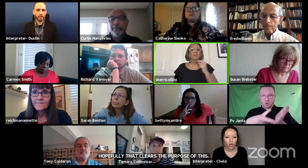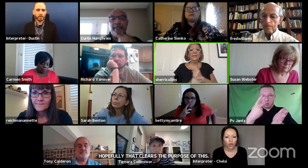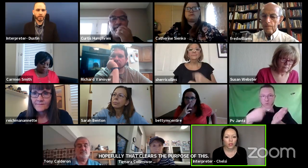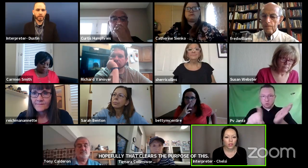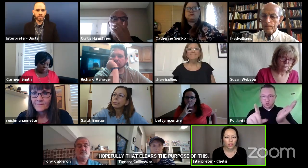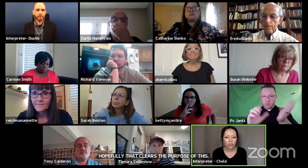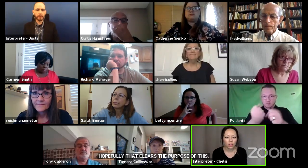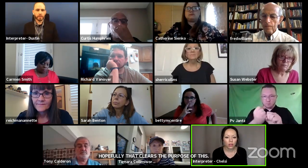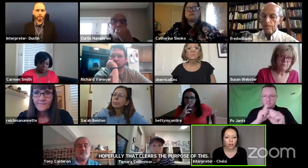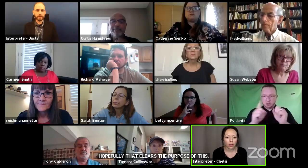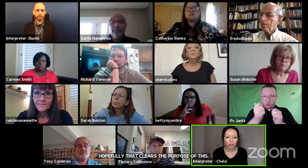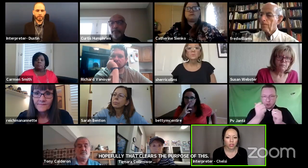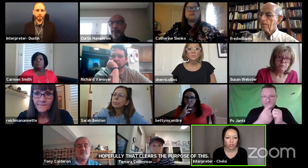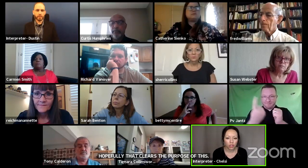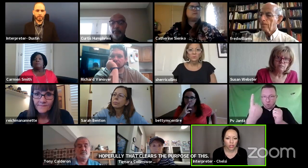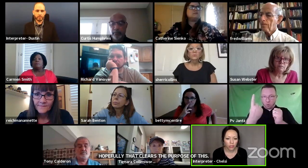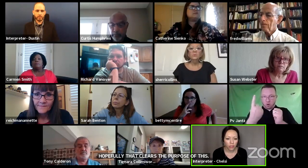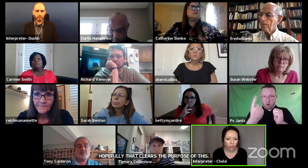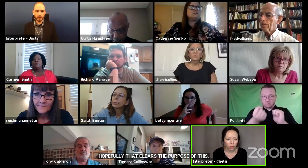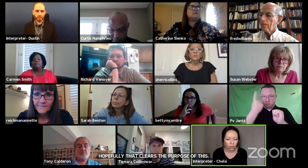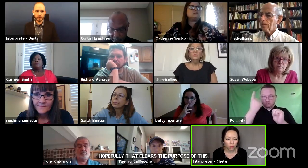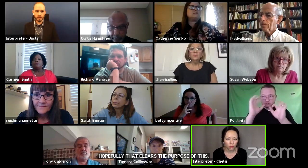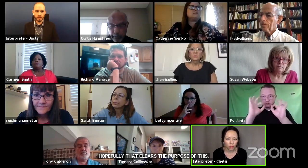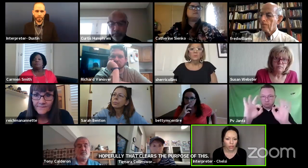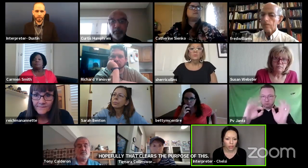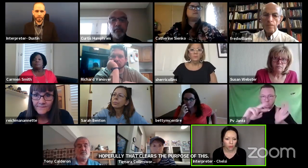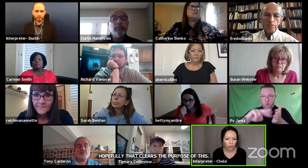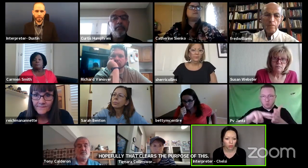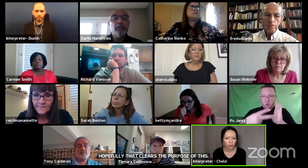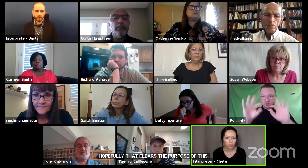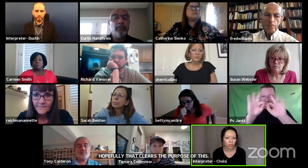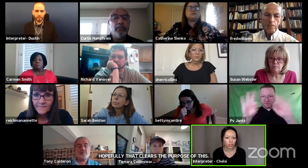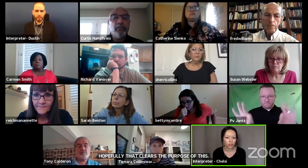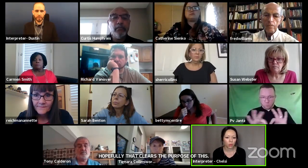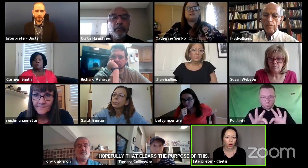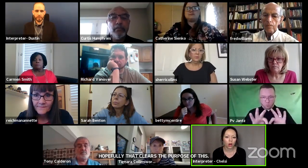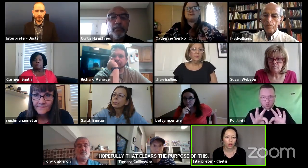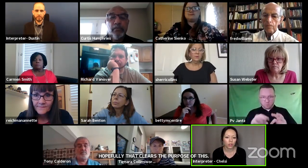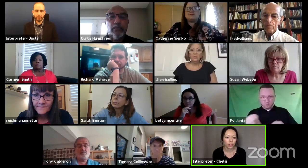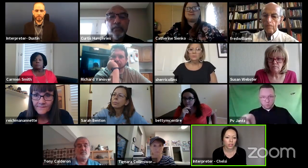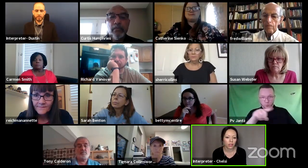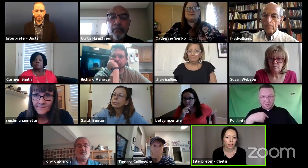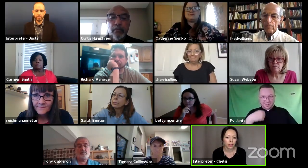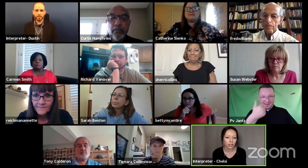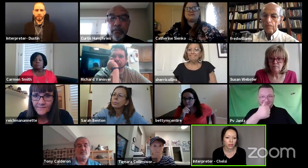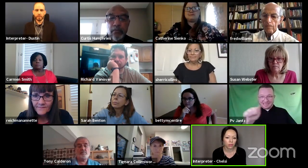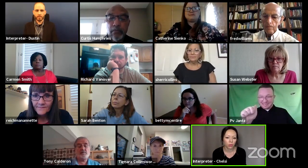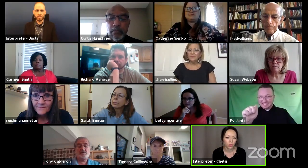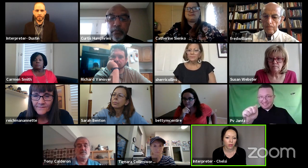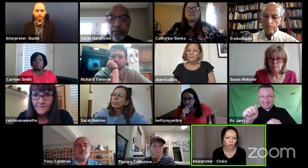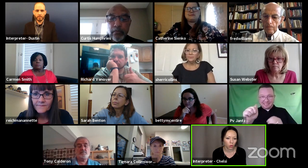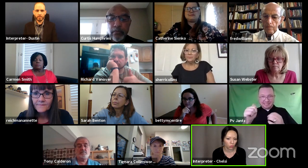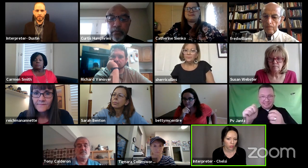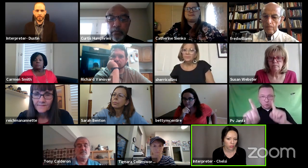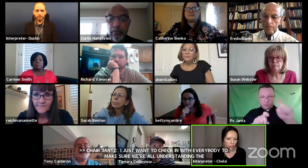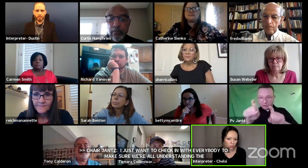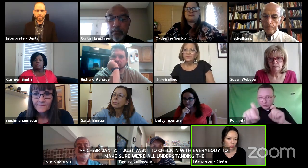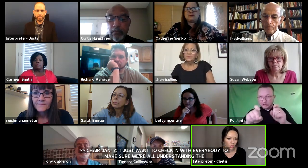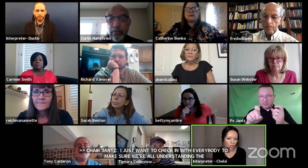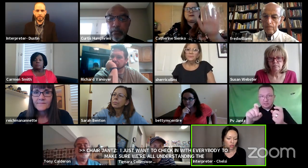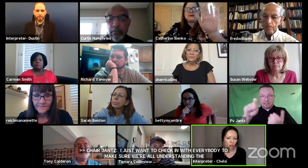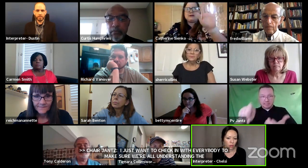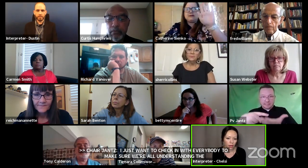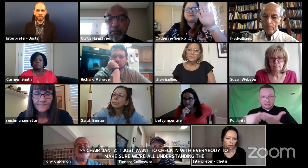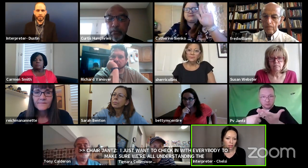FEMA. Okay, so this is Commissioner Jantz. I just want to check in with everybody to make sure that we're all understanding the intent of what that form was.